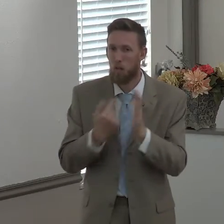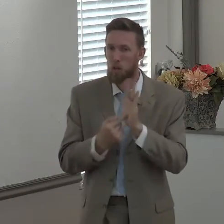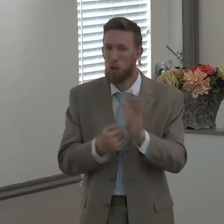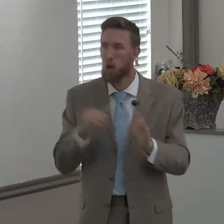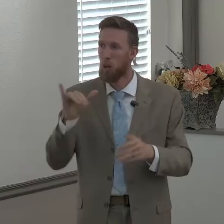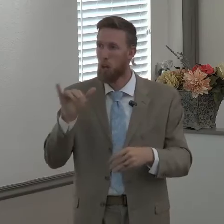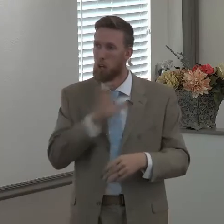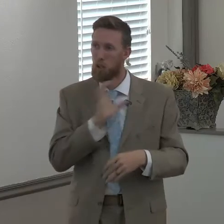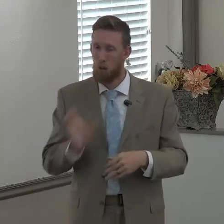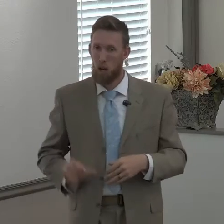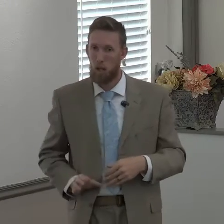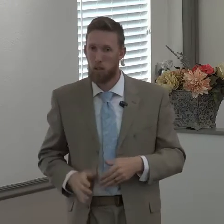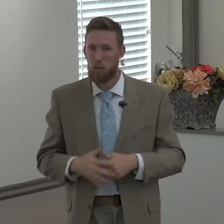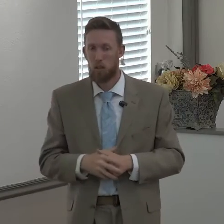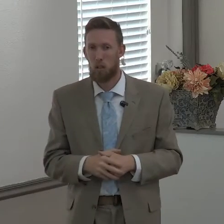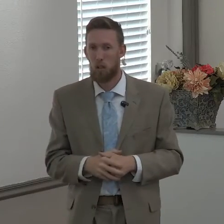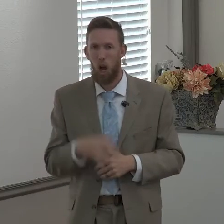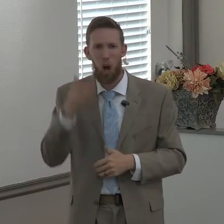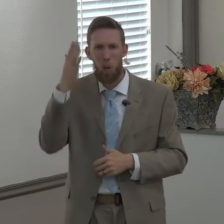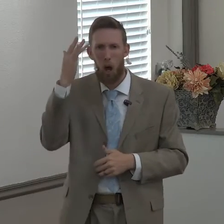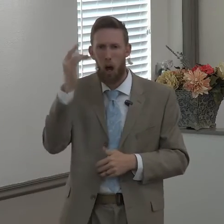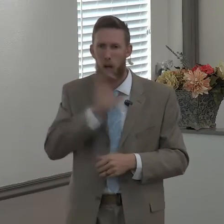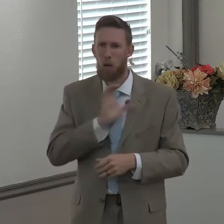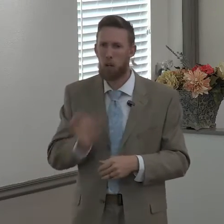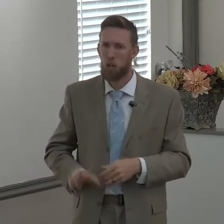Do you love like Christ?